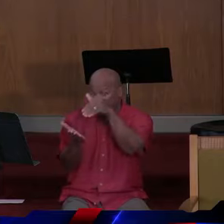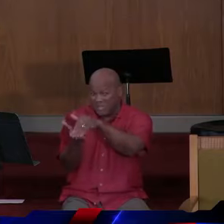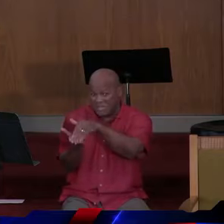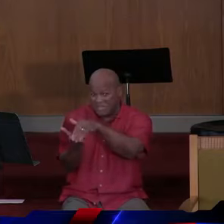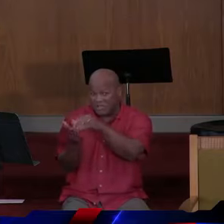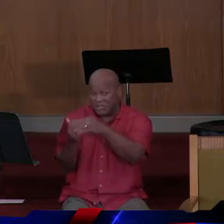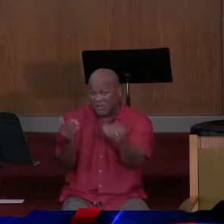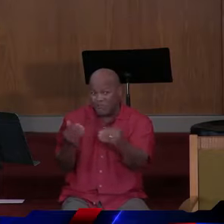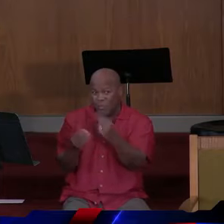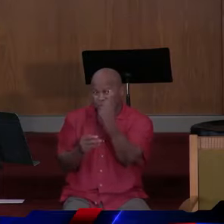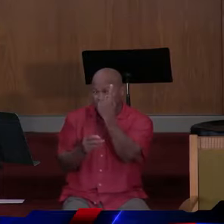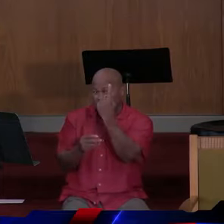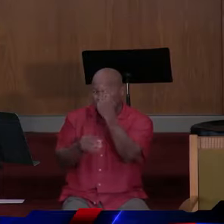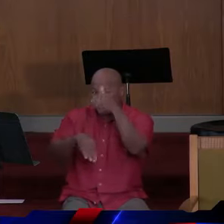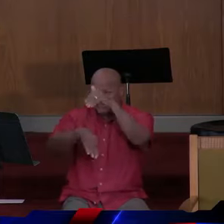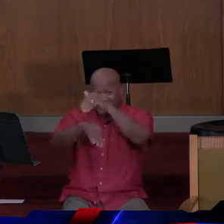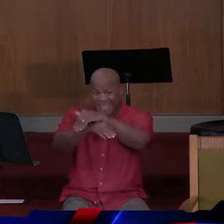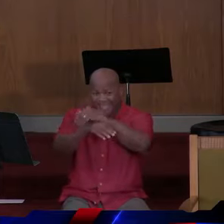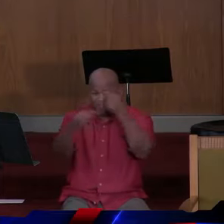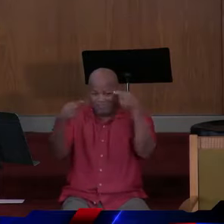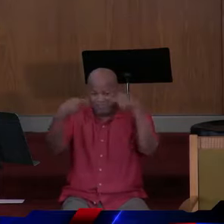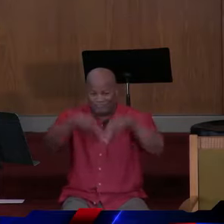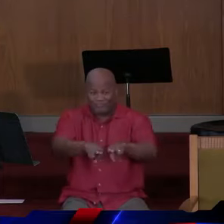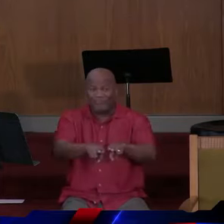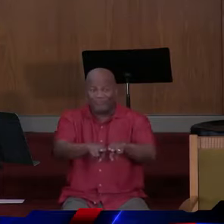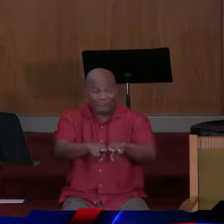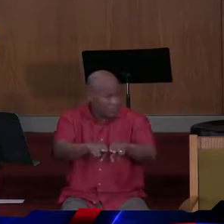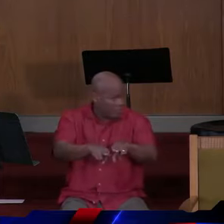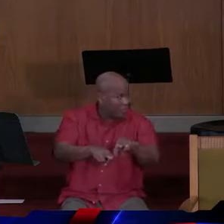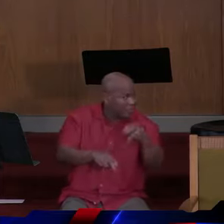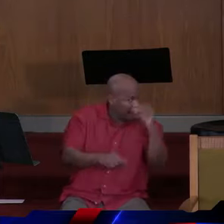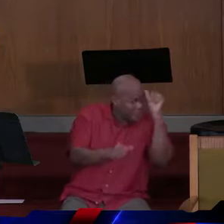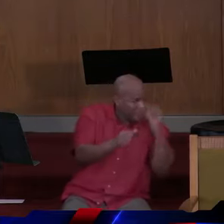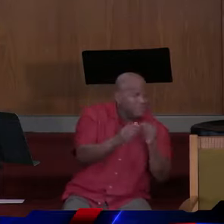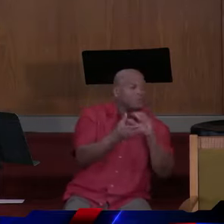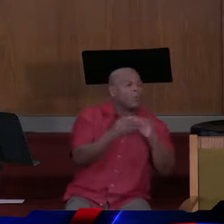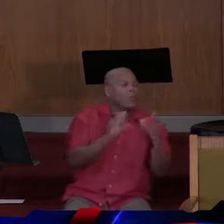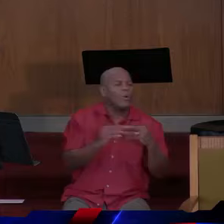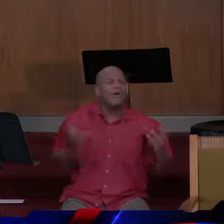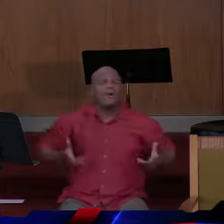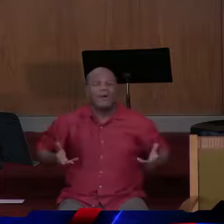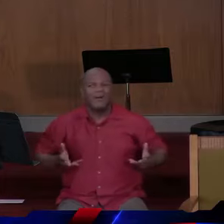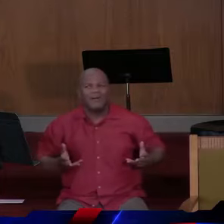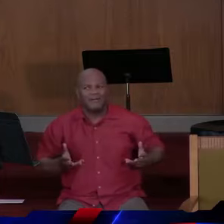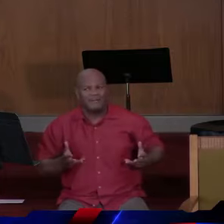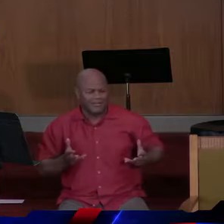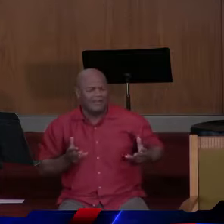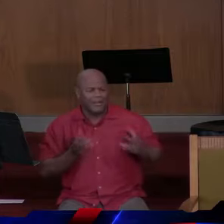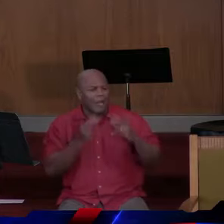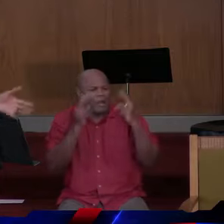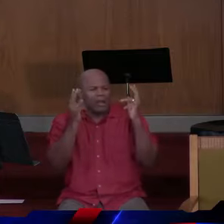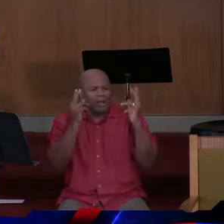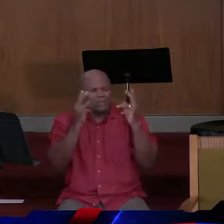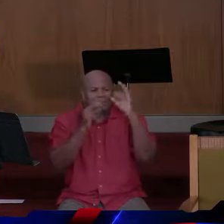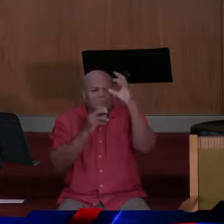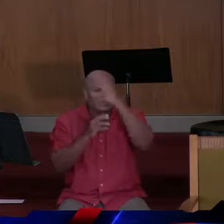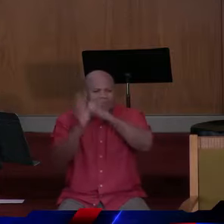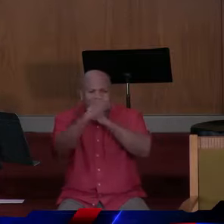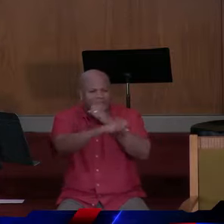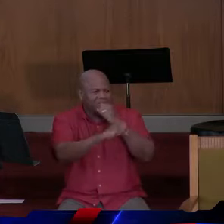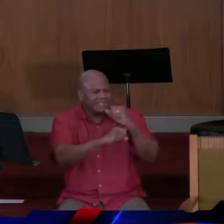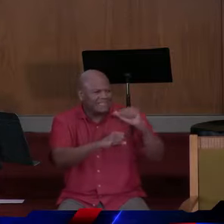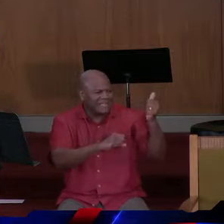night. Come on, somebody. Now, the story is, hypothetically, a $10 million